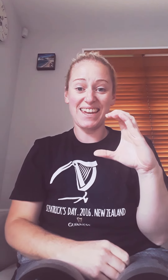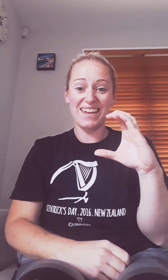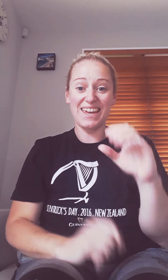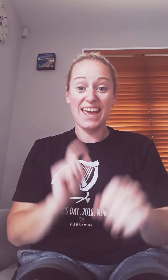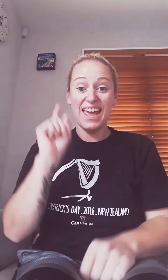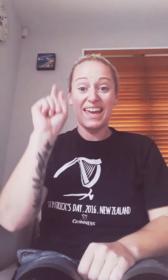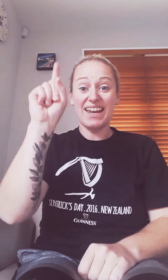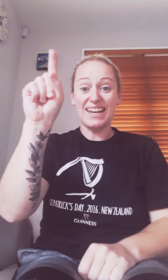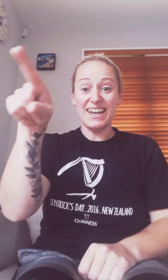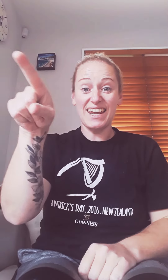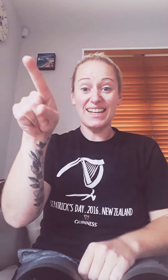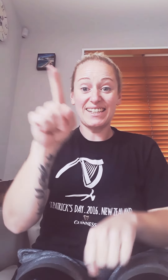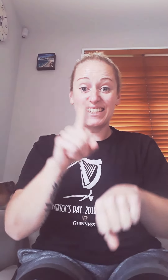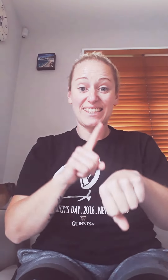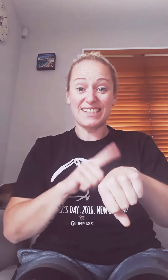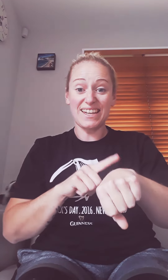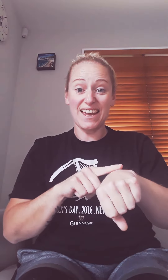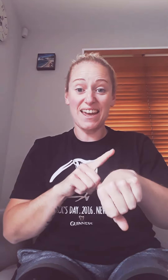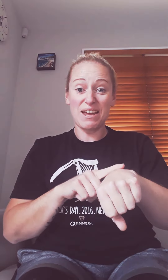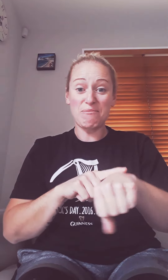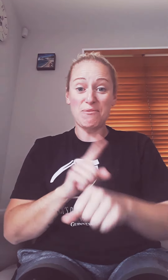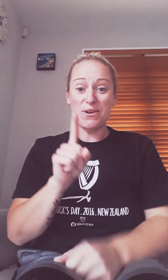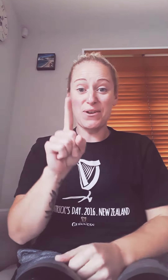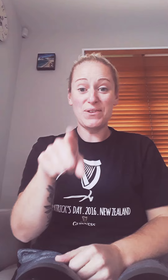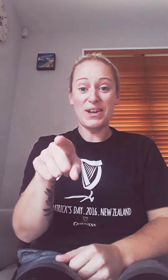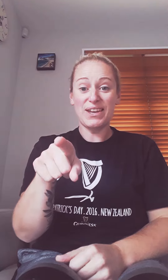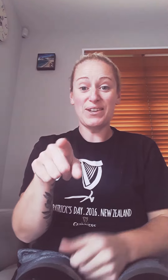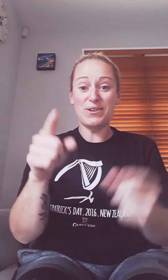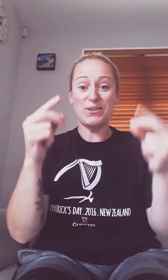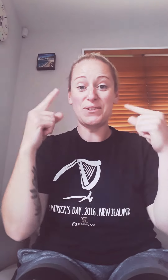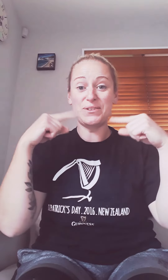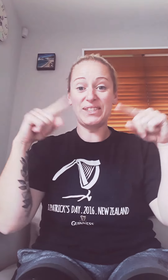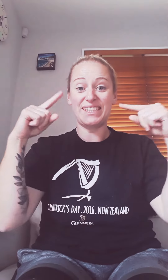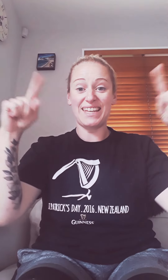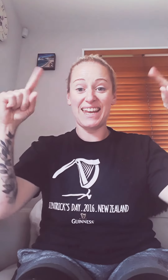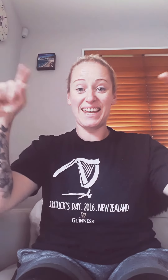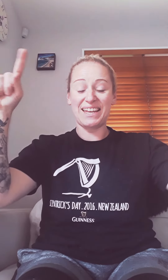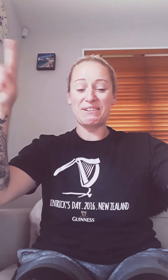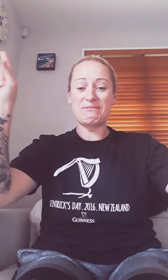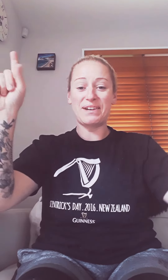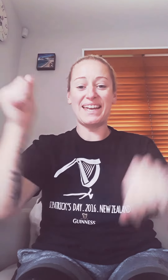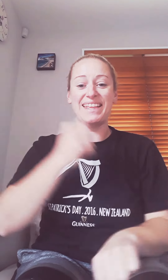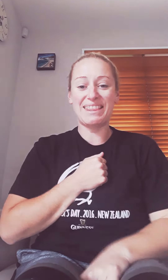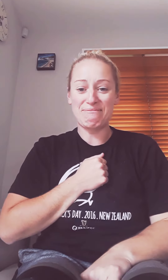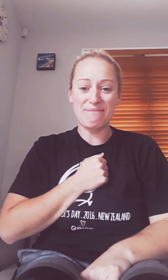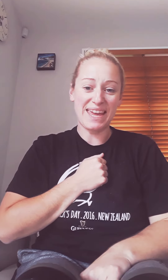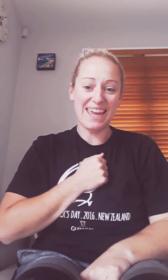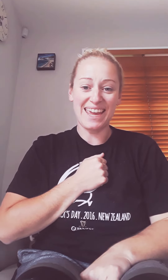ABC. Next time won't you sing with me?